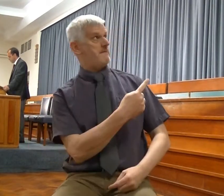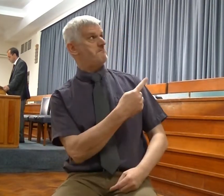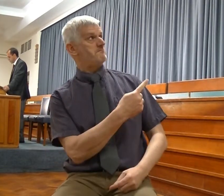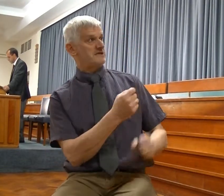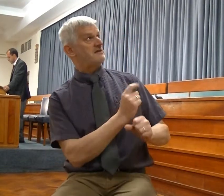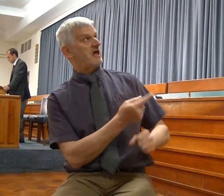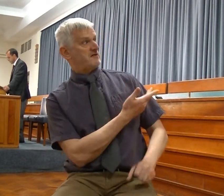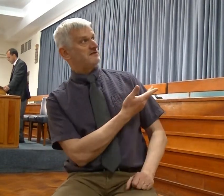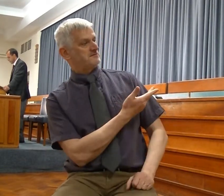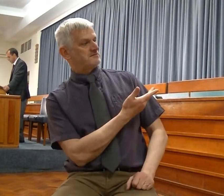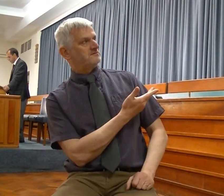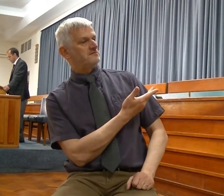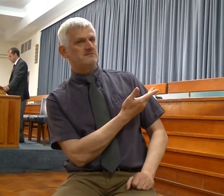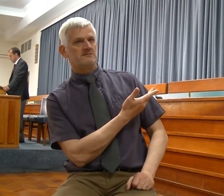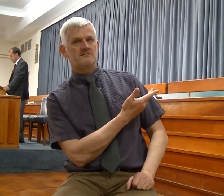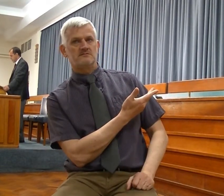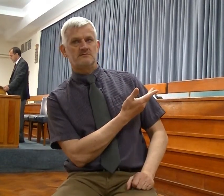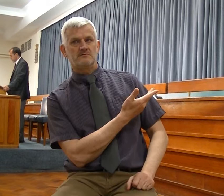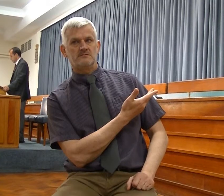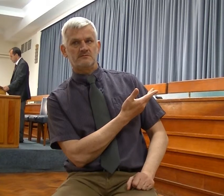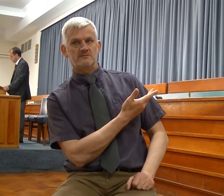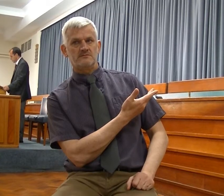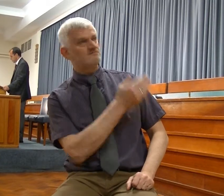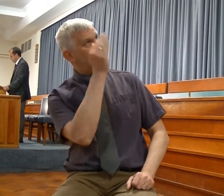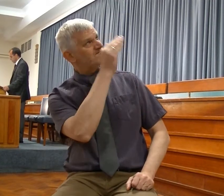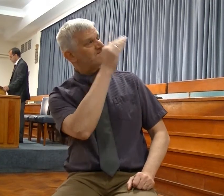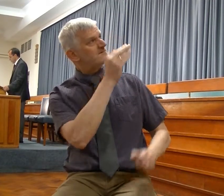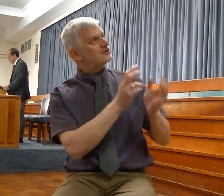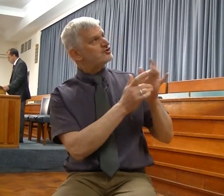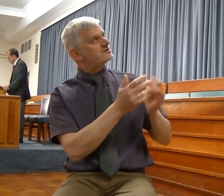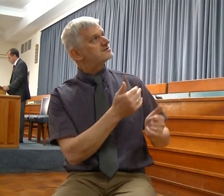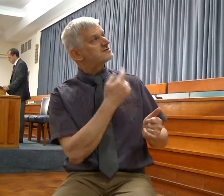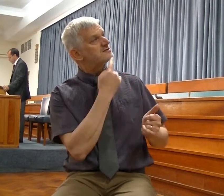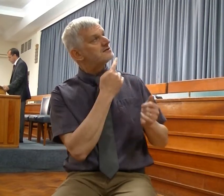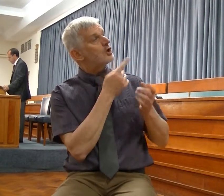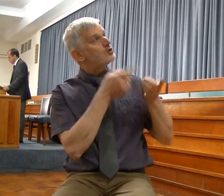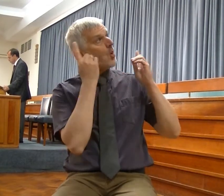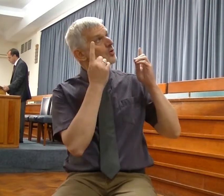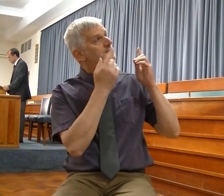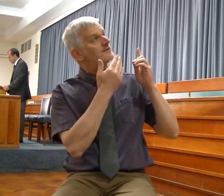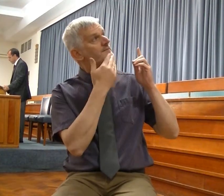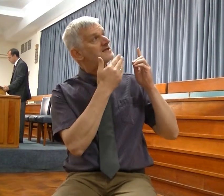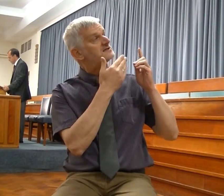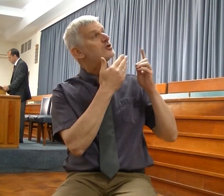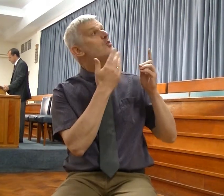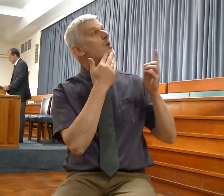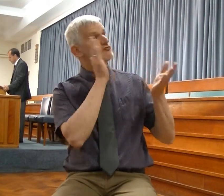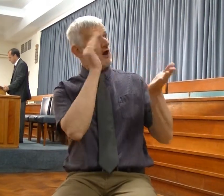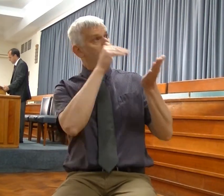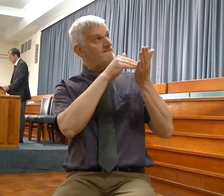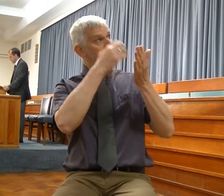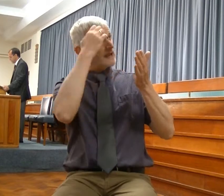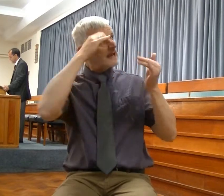amiss. And he said unto Jesus, Lord, remember me when thou comest into